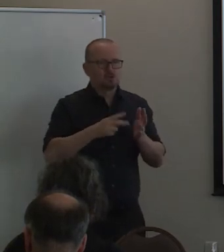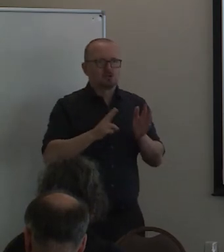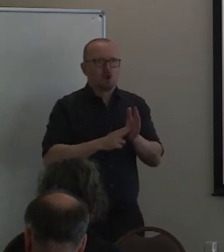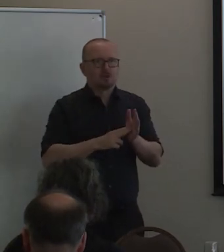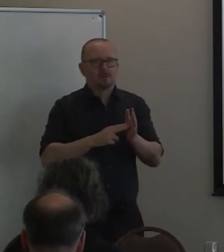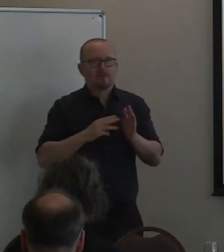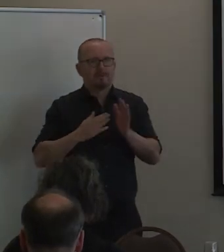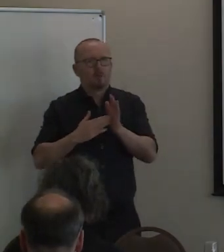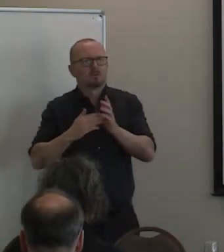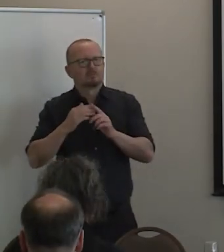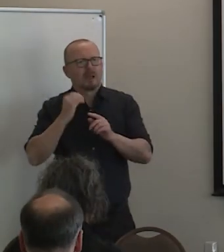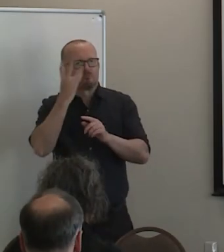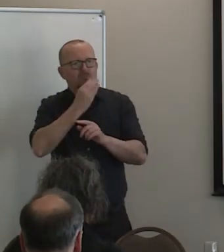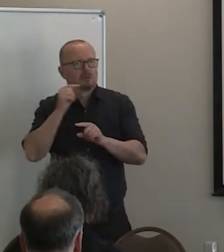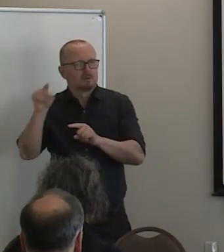right.